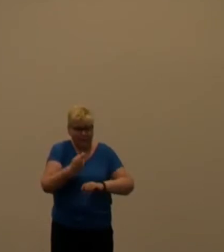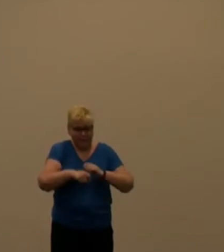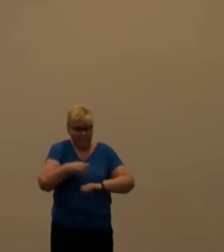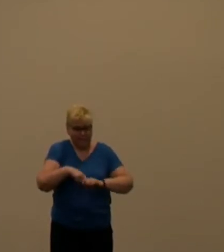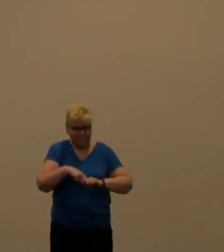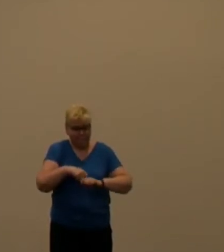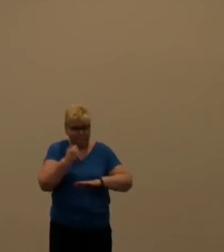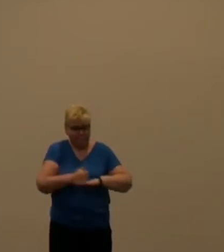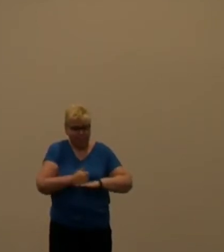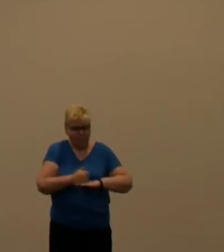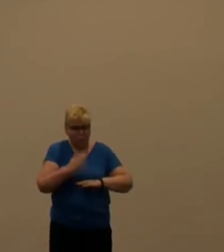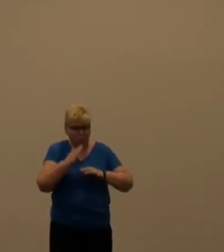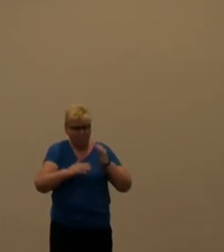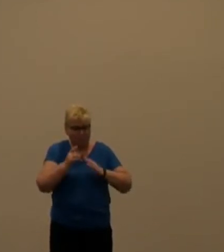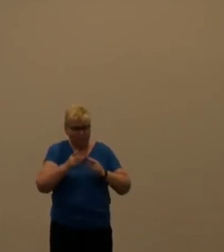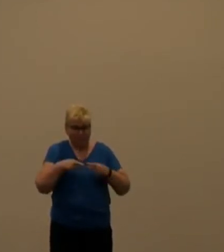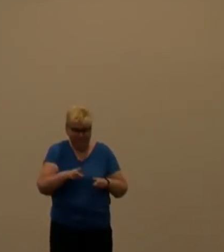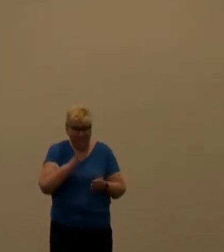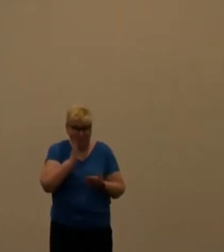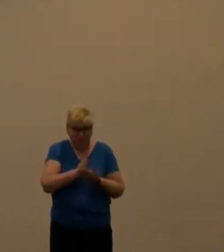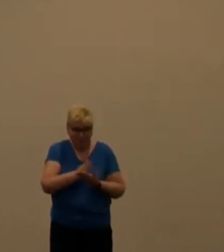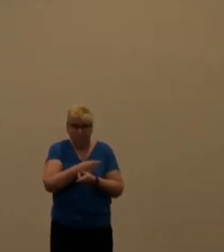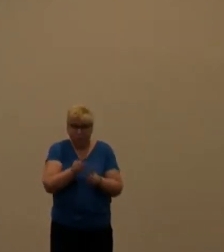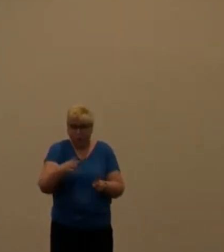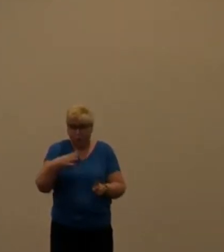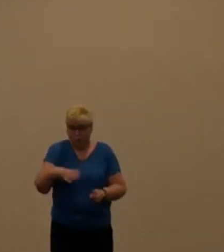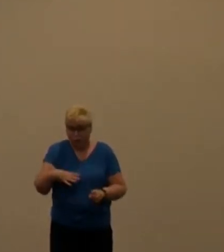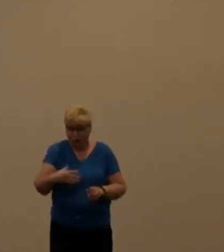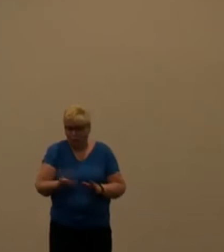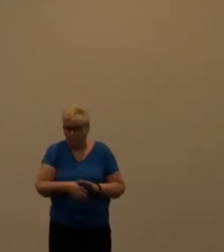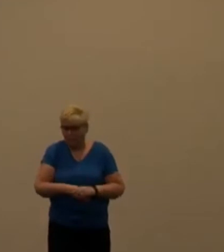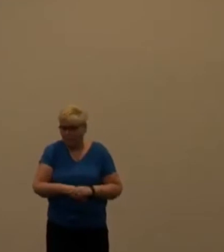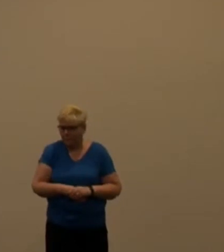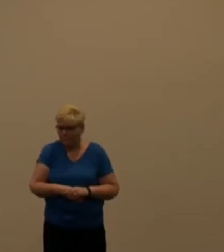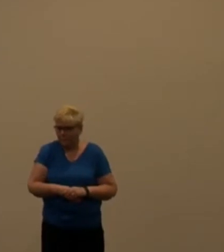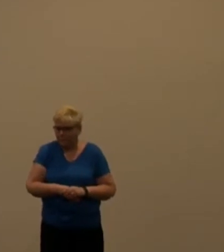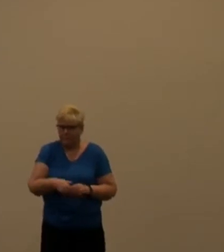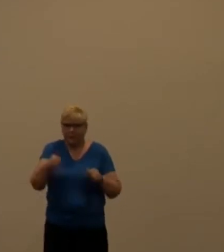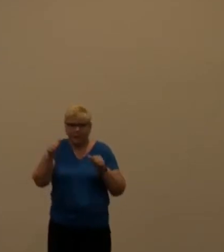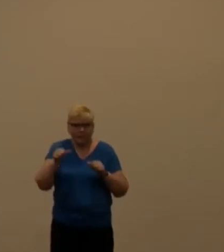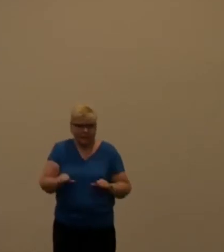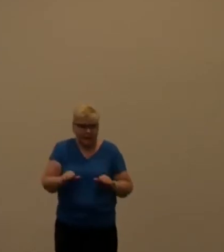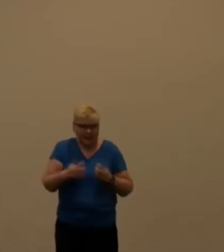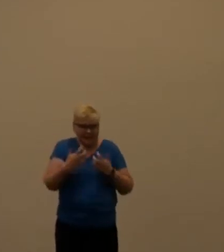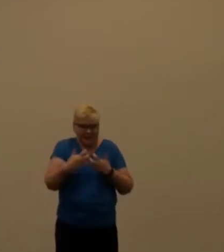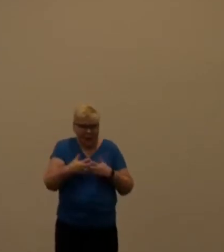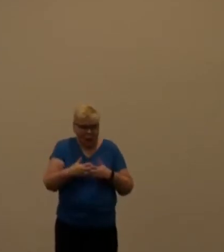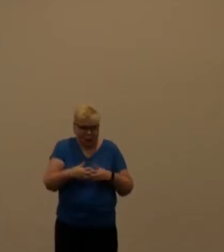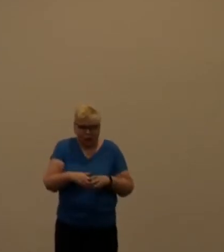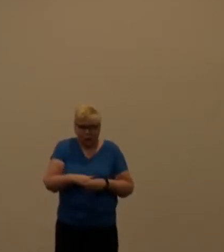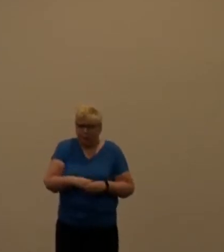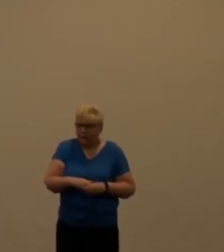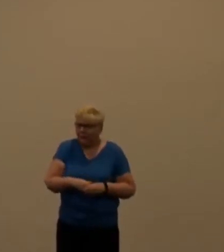order to build the system that you want to do. And then we get to the technology part.